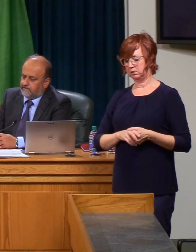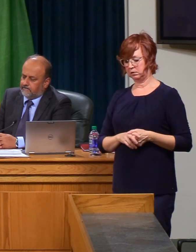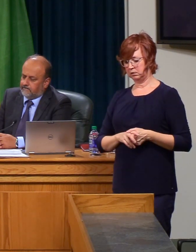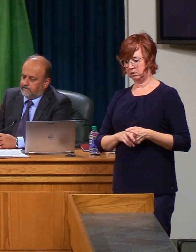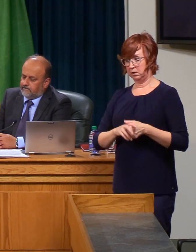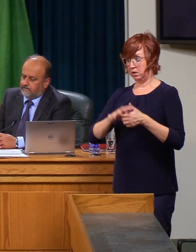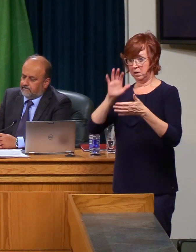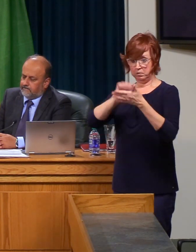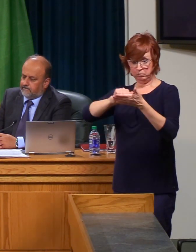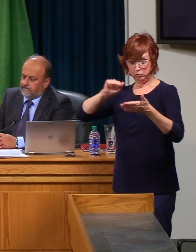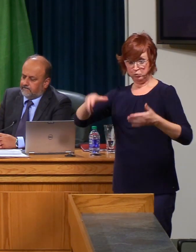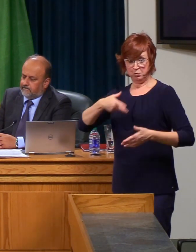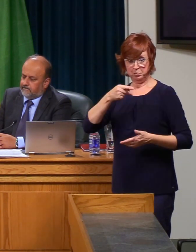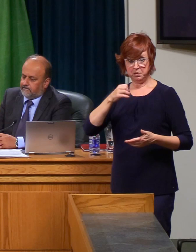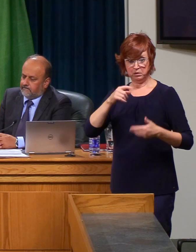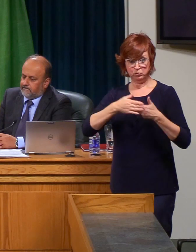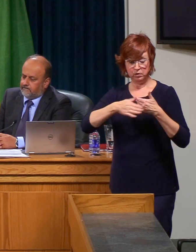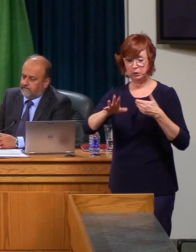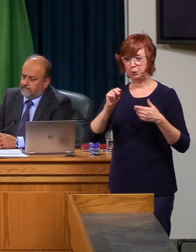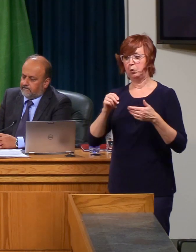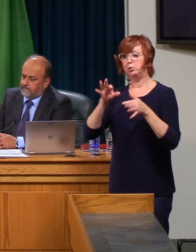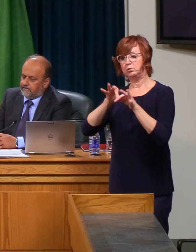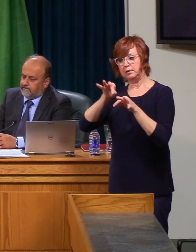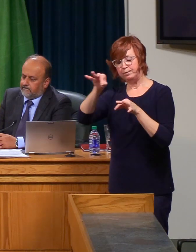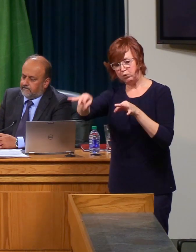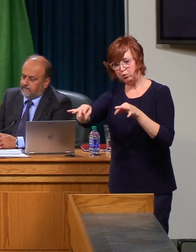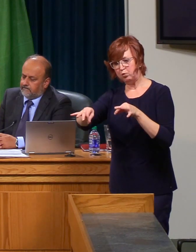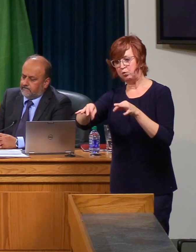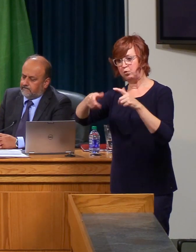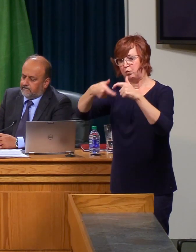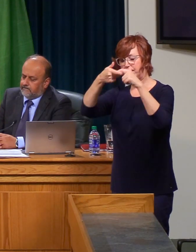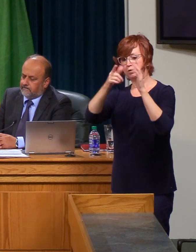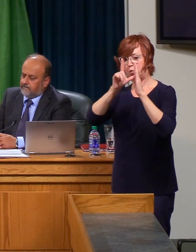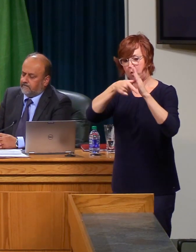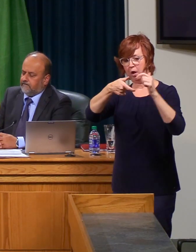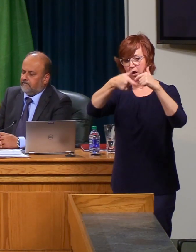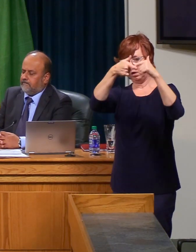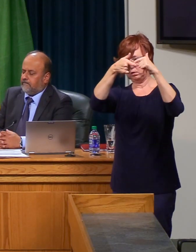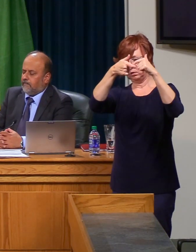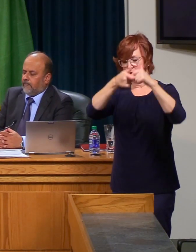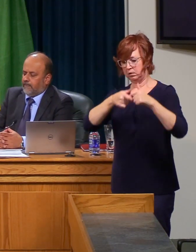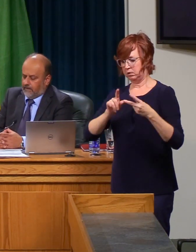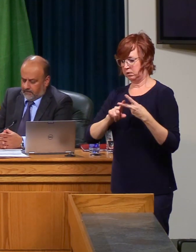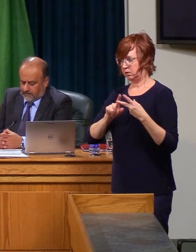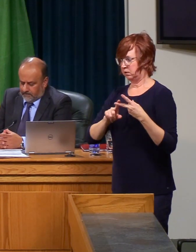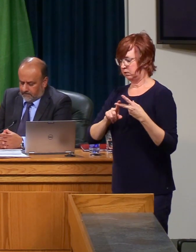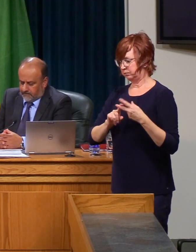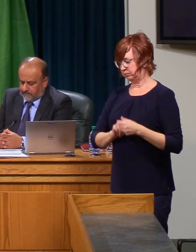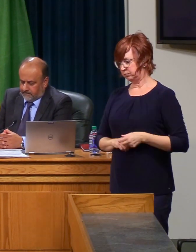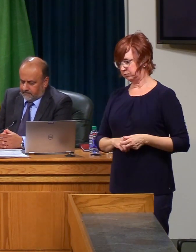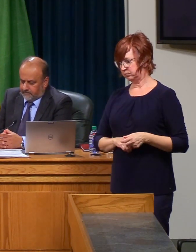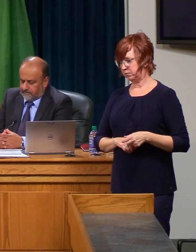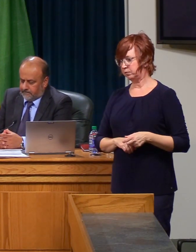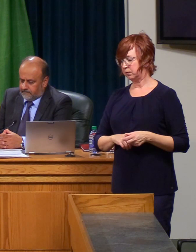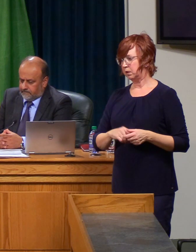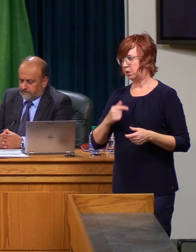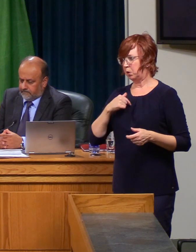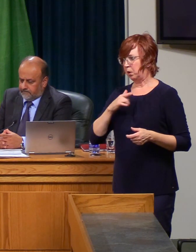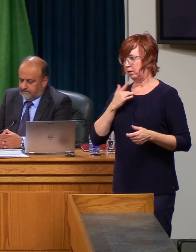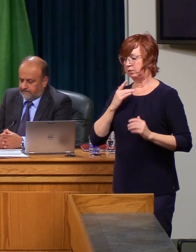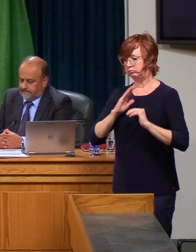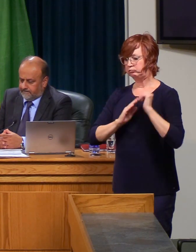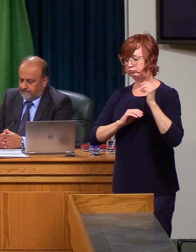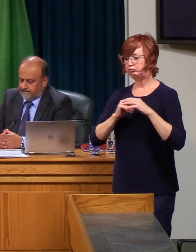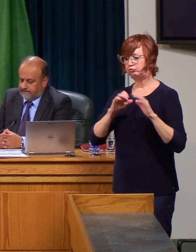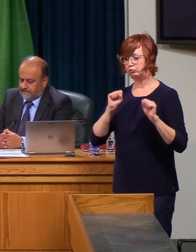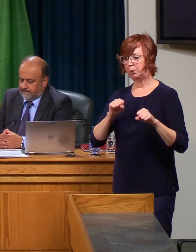a removal. So it won't affect municipal revenue sharing in any way. We will cash flow it as a government. We're fortunate to be in a position where we're able to